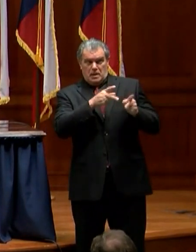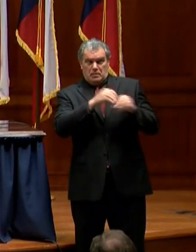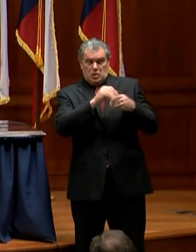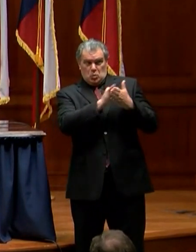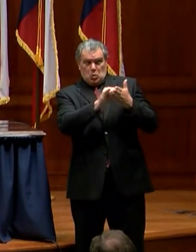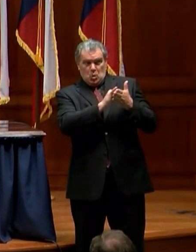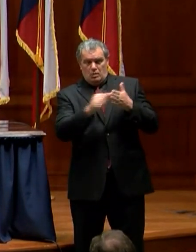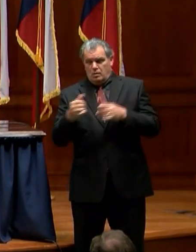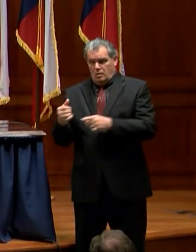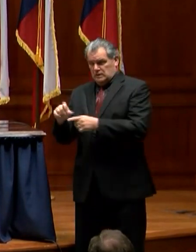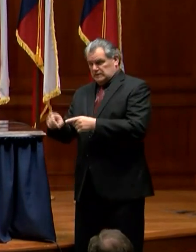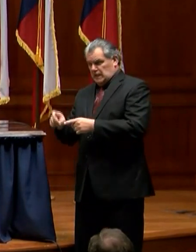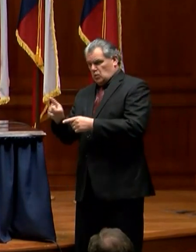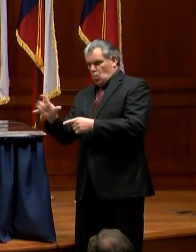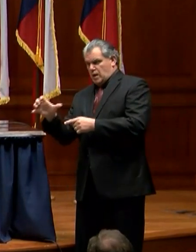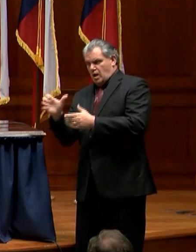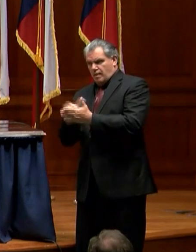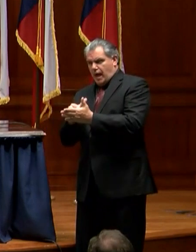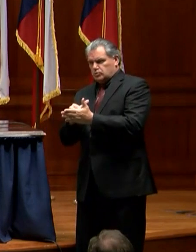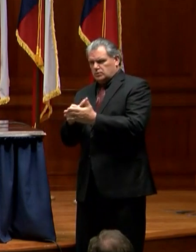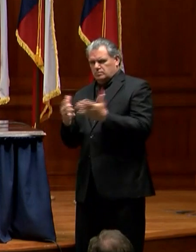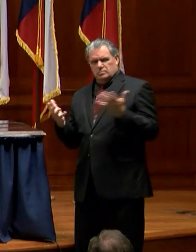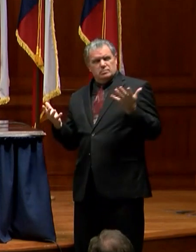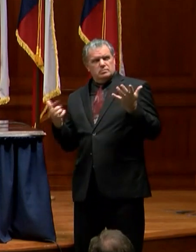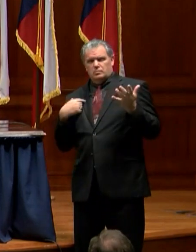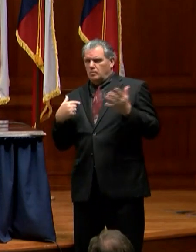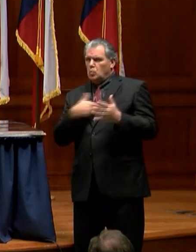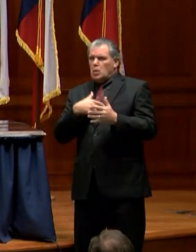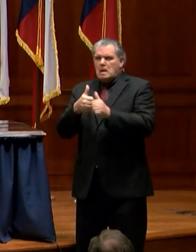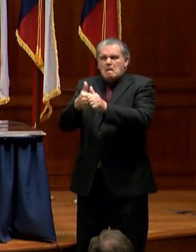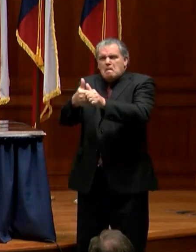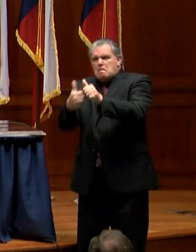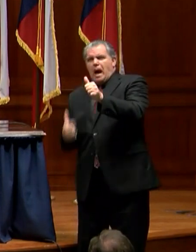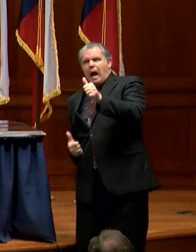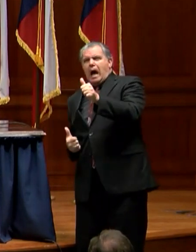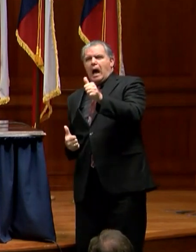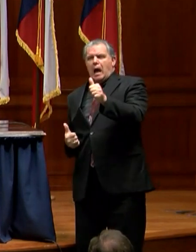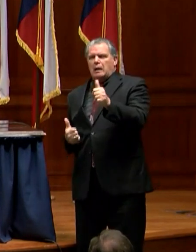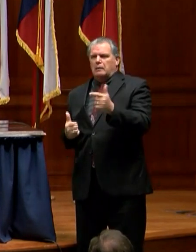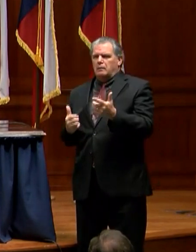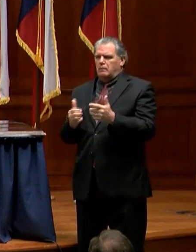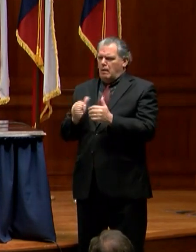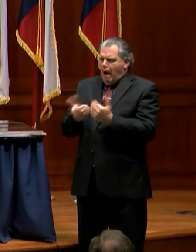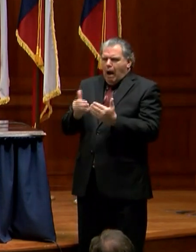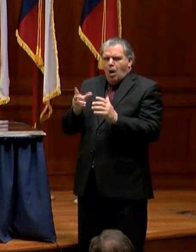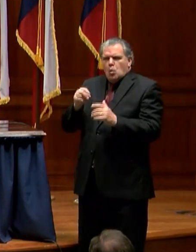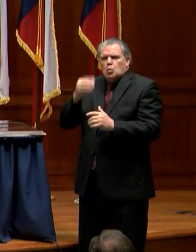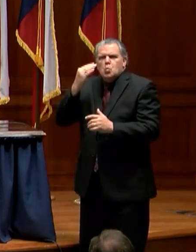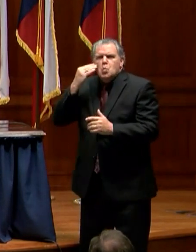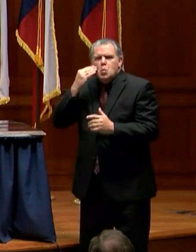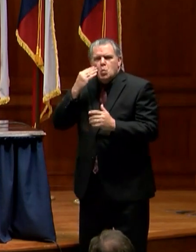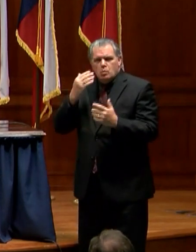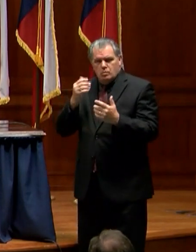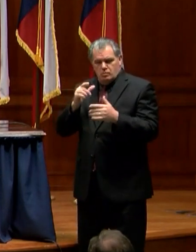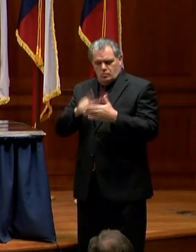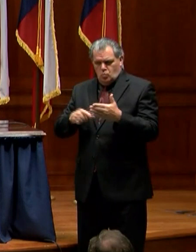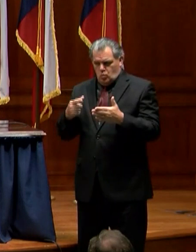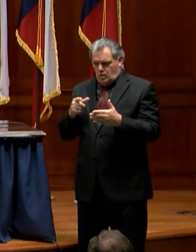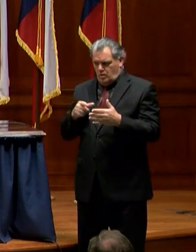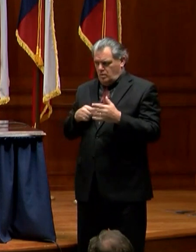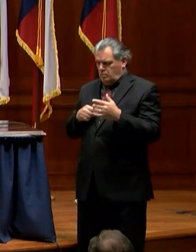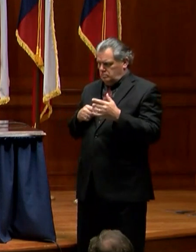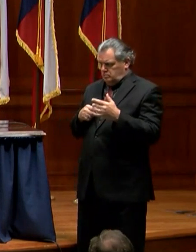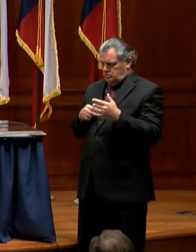to New York. So how can you possibly say that we're doing a better job of knowing how many people we have who are